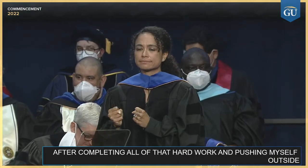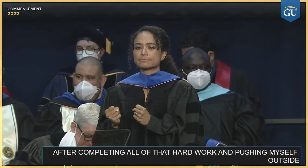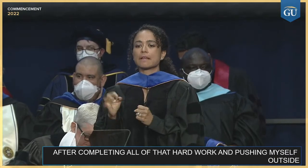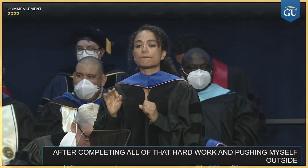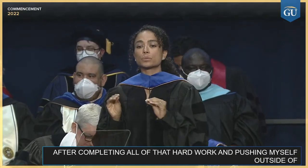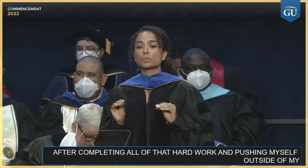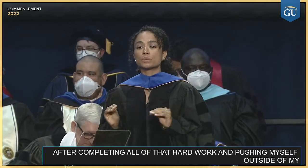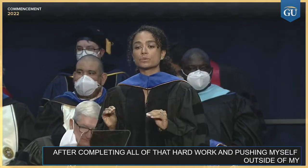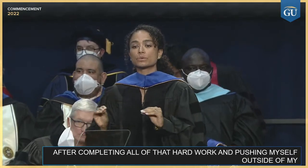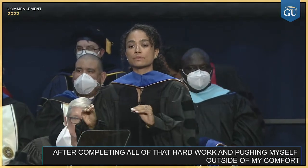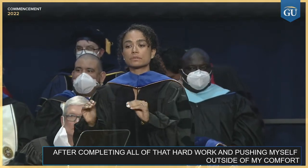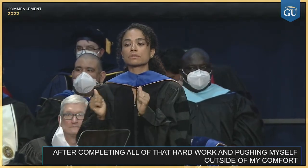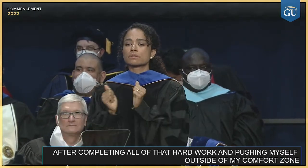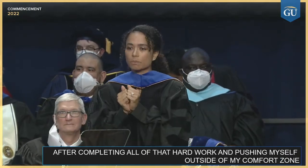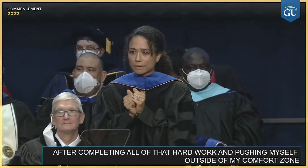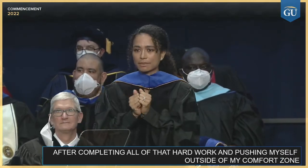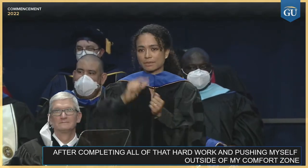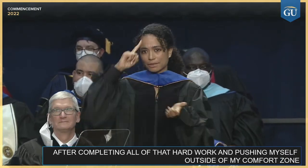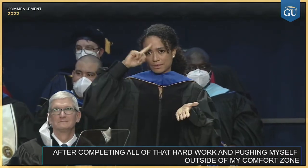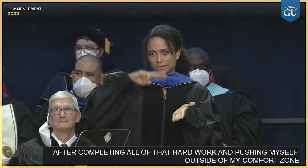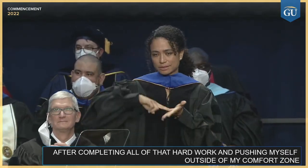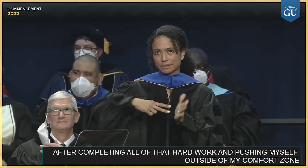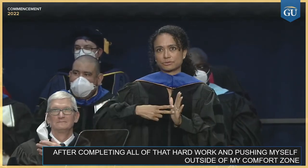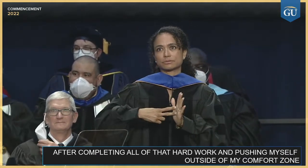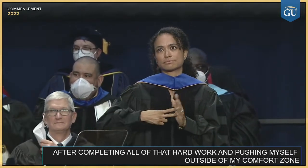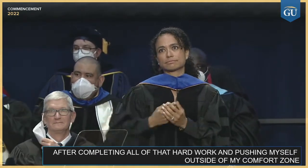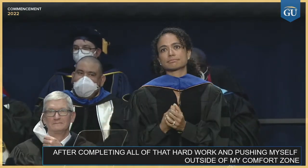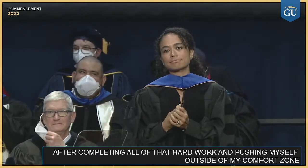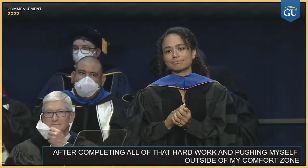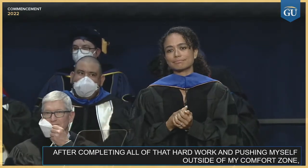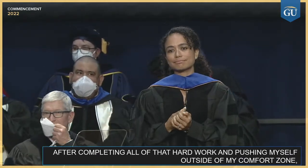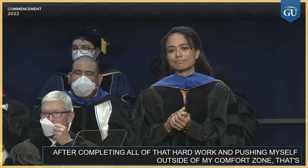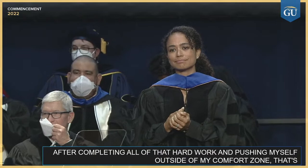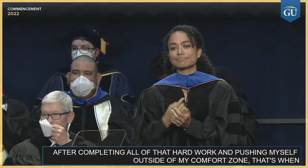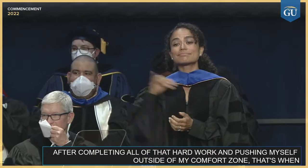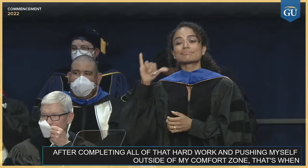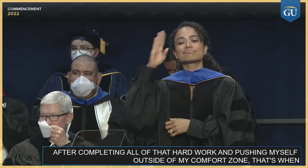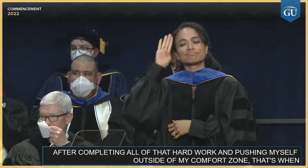that's when I feel the impact of moving with intention.